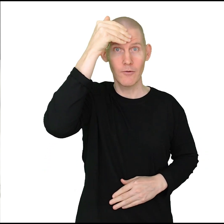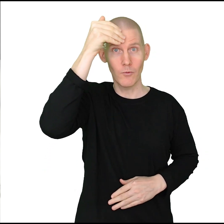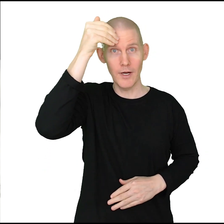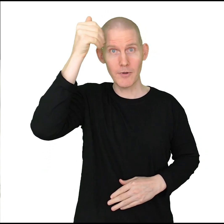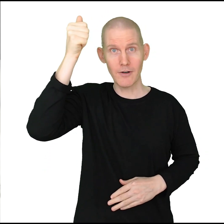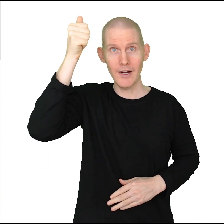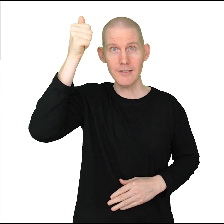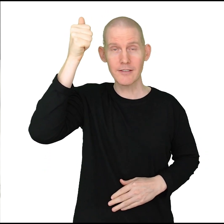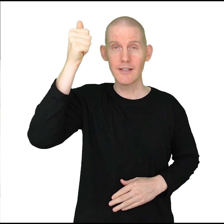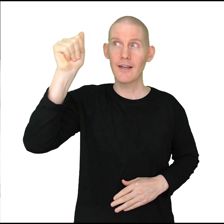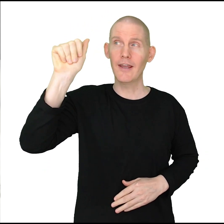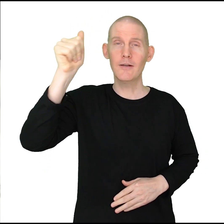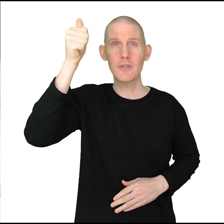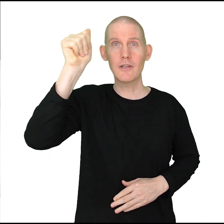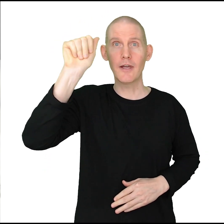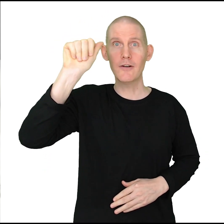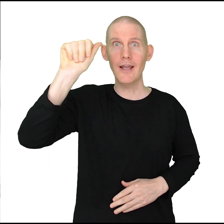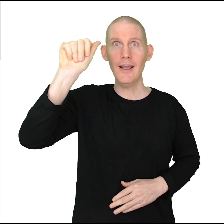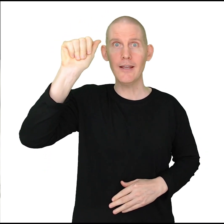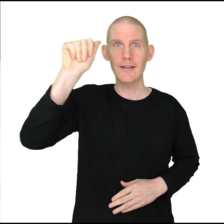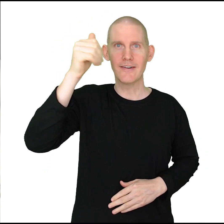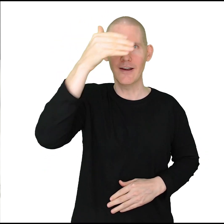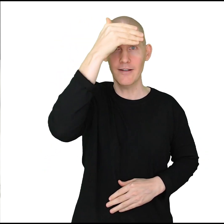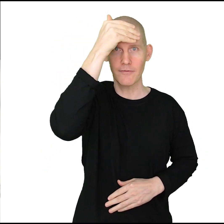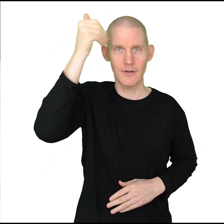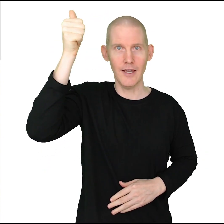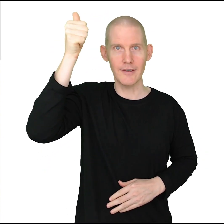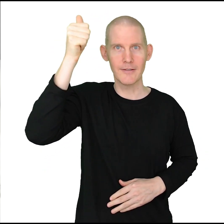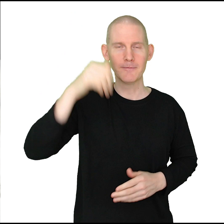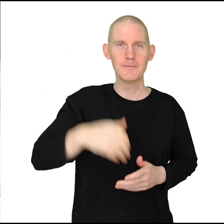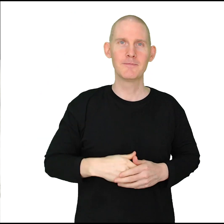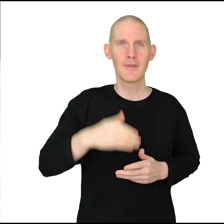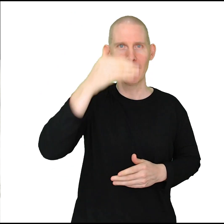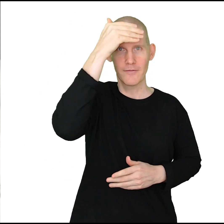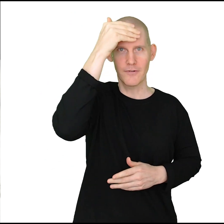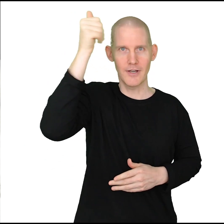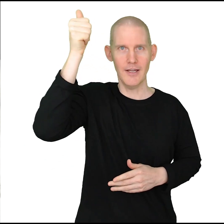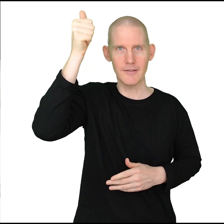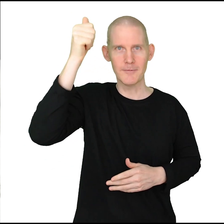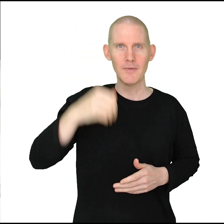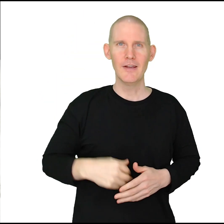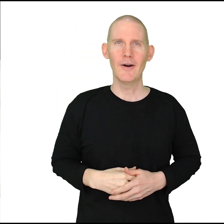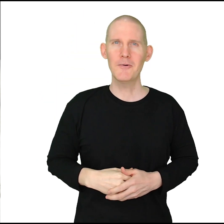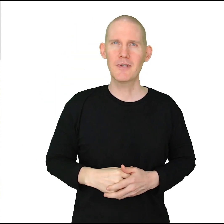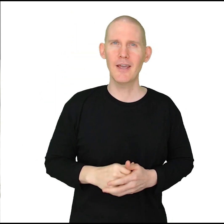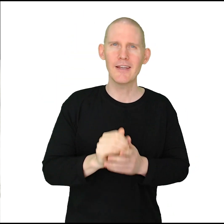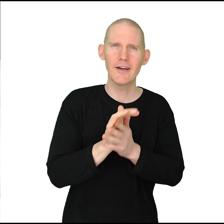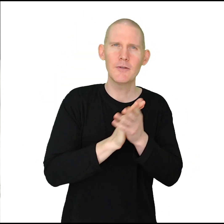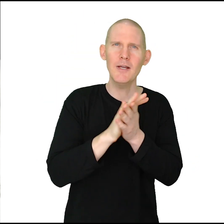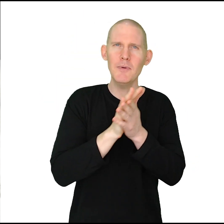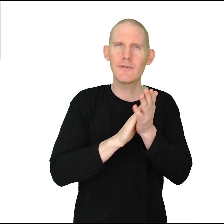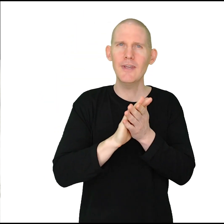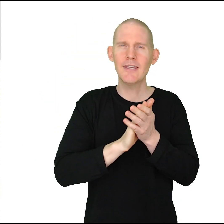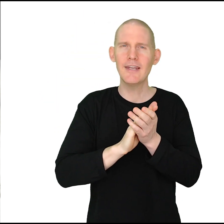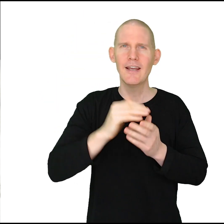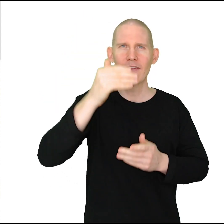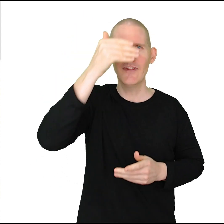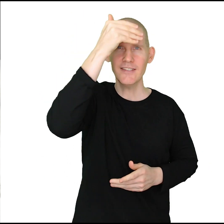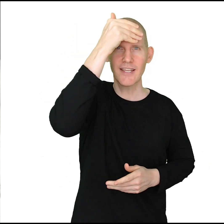Wipe across, end up in the letter A, right? Forget. Forget. Okay, now you might be thinking, this